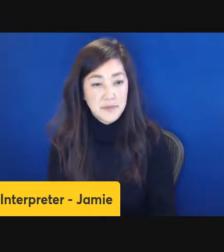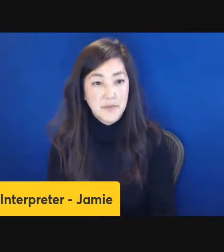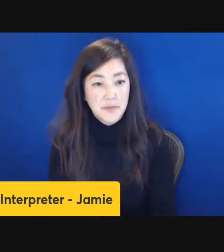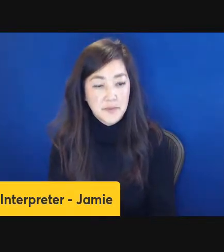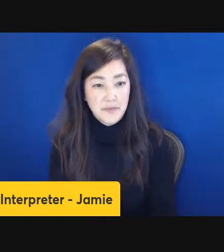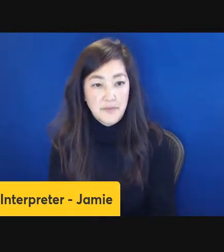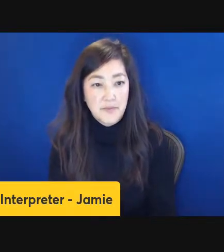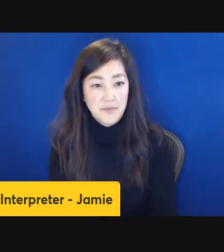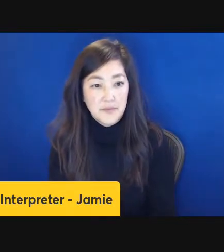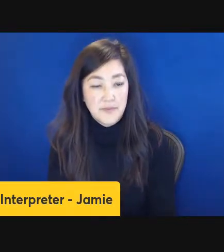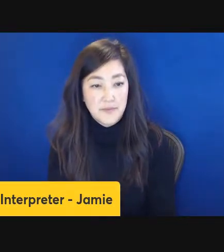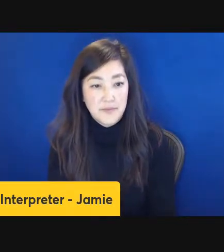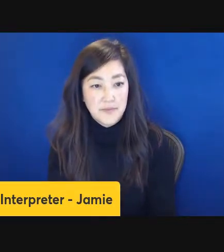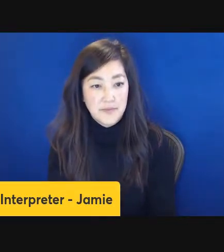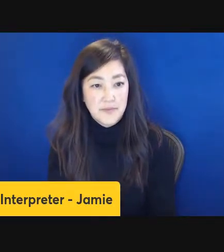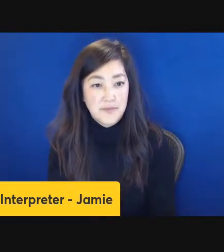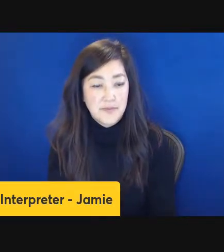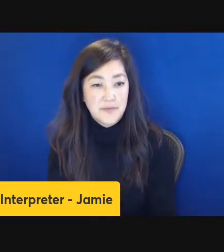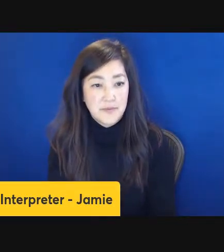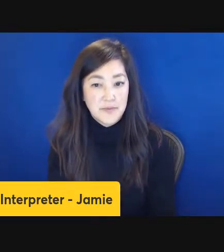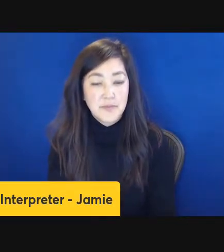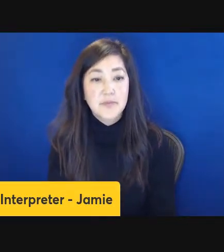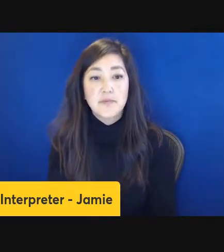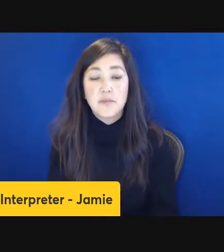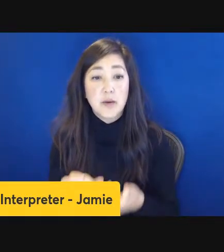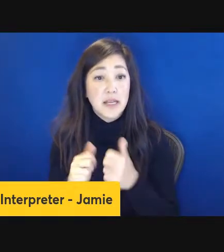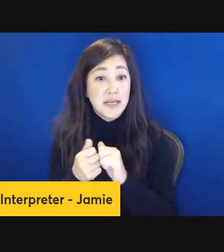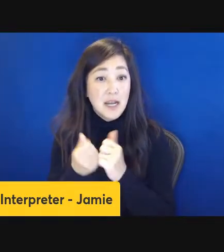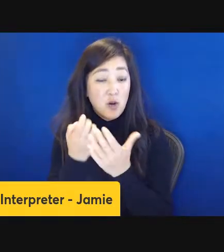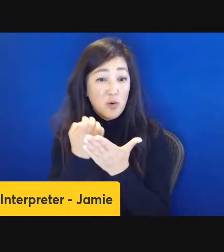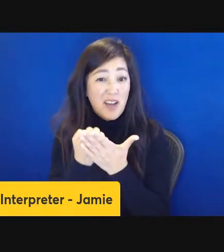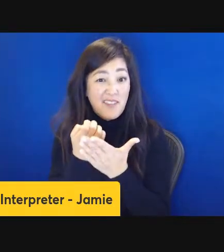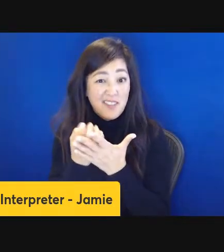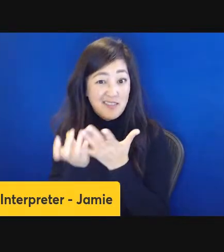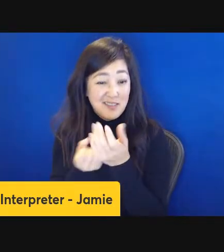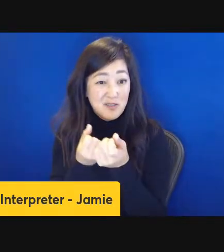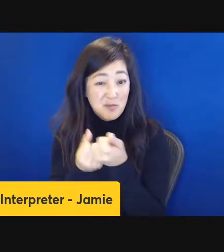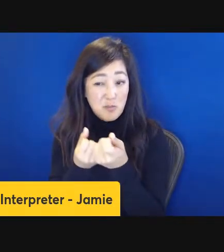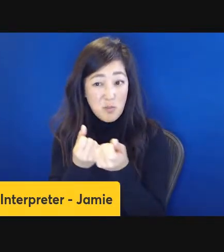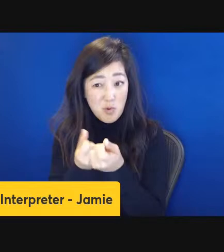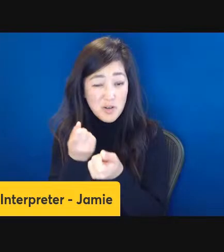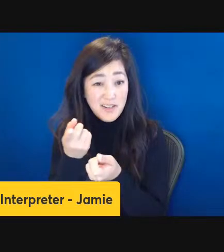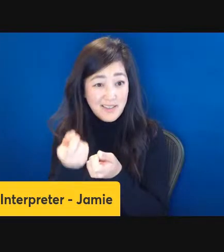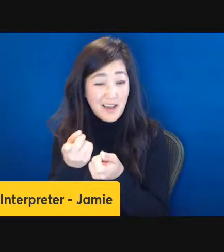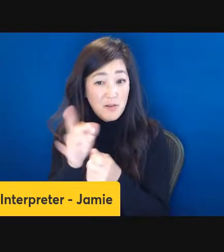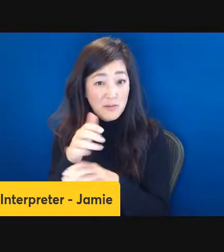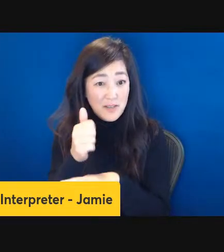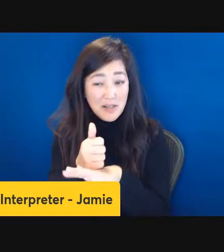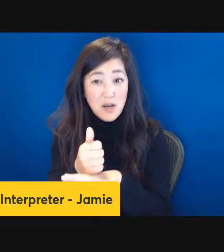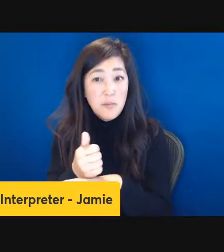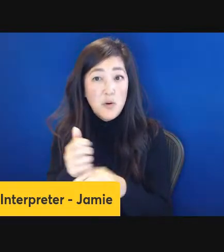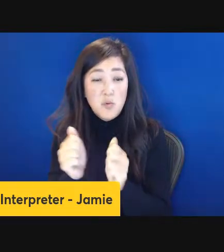an evidence base was constructed over the years in the absence of questioning.